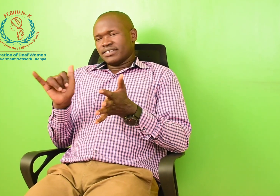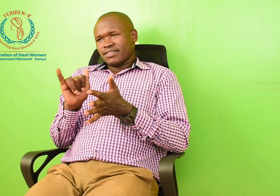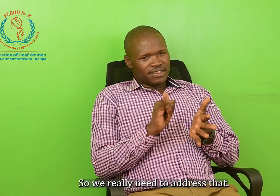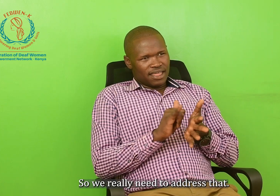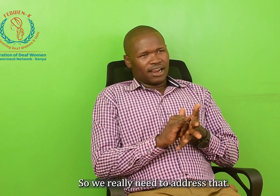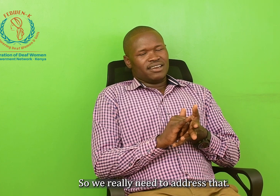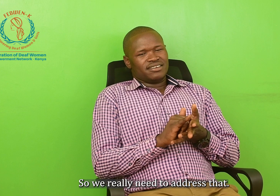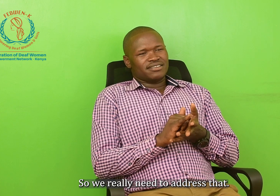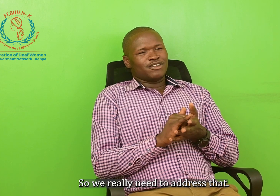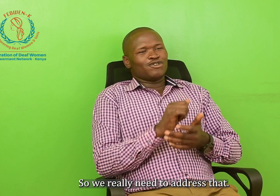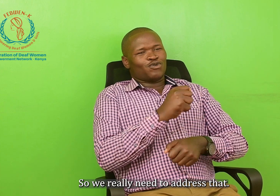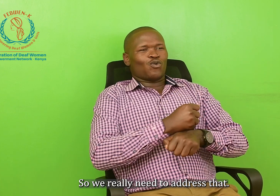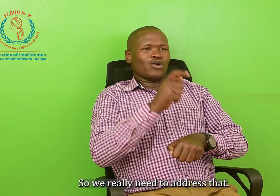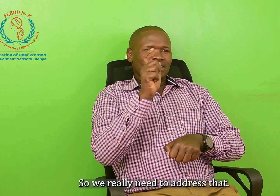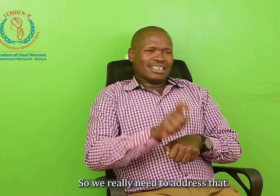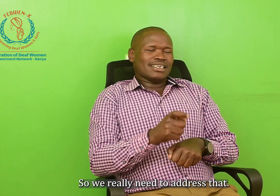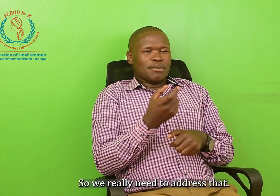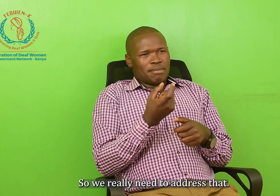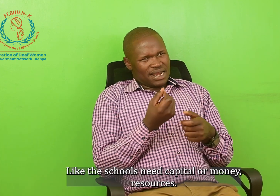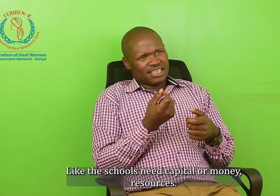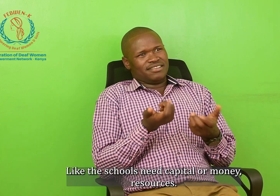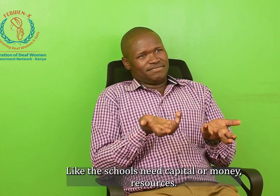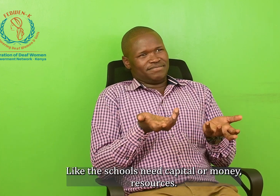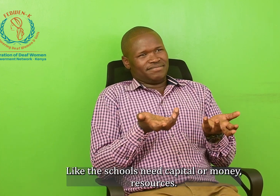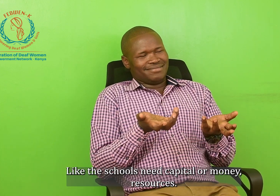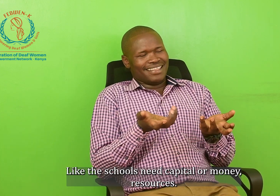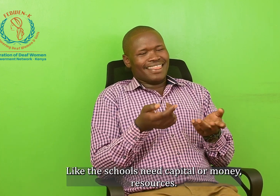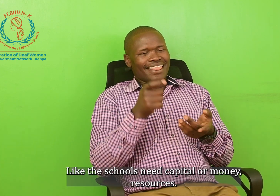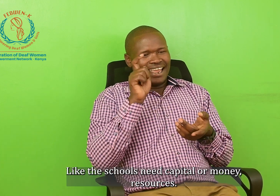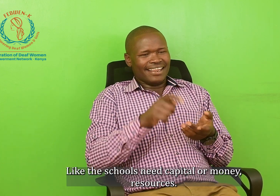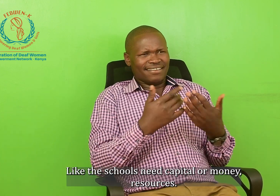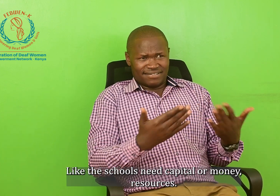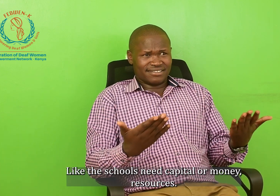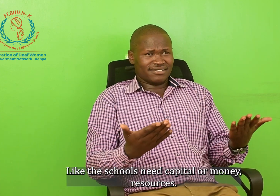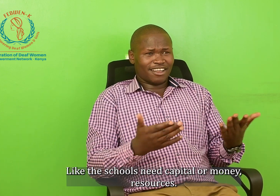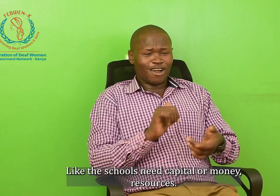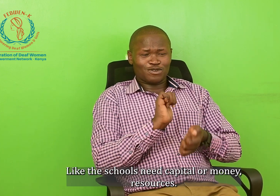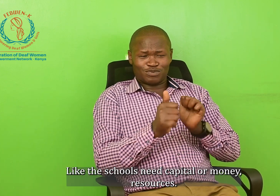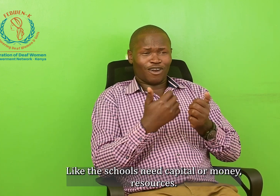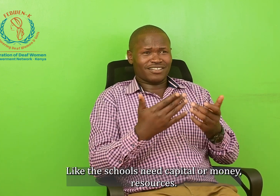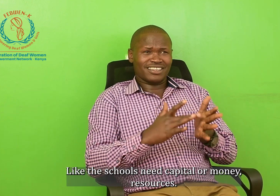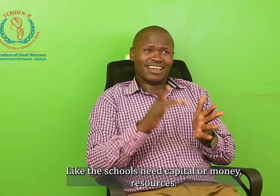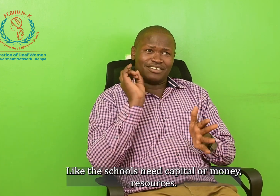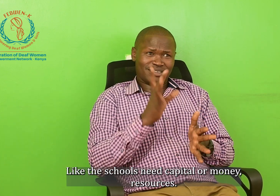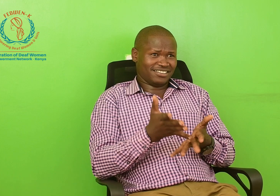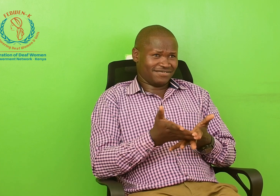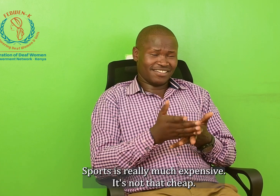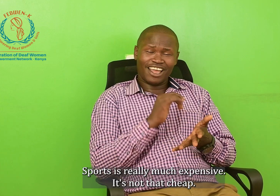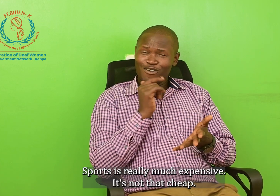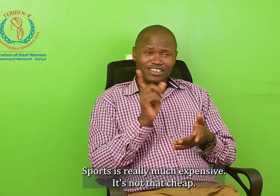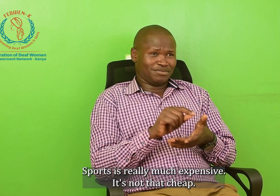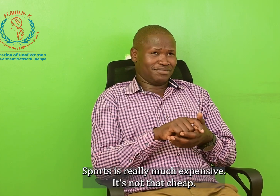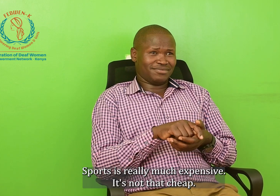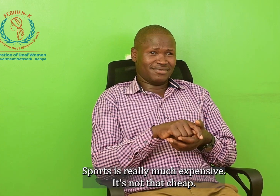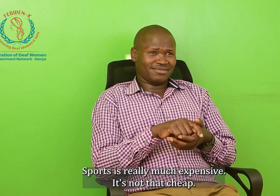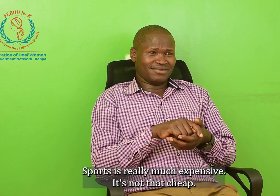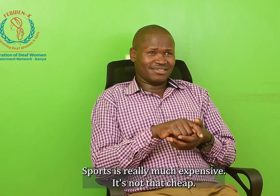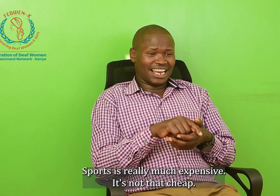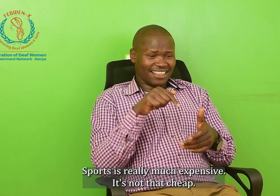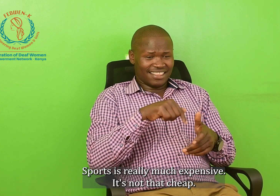So we really need to address that. Like the schools need capital or money, resources. Sports is really much expensive. It's not